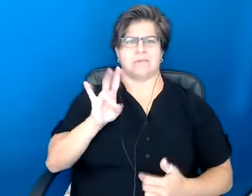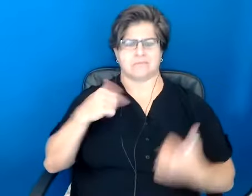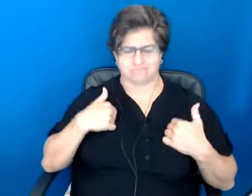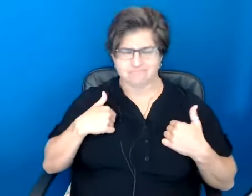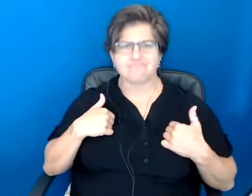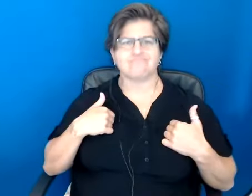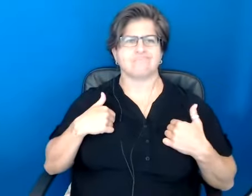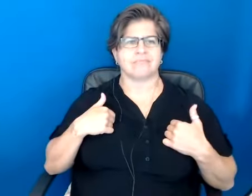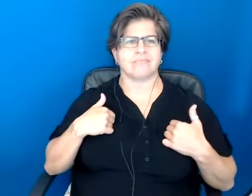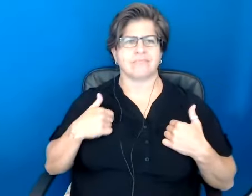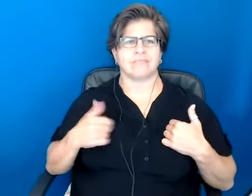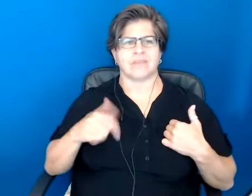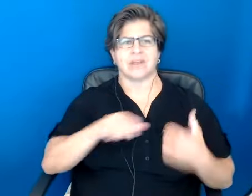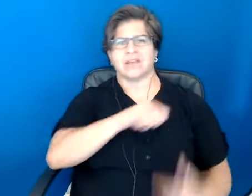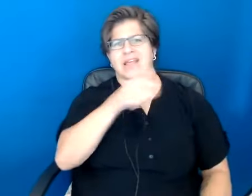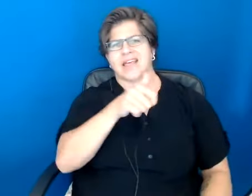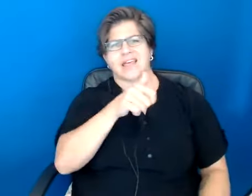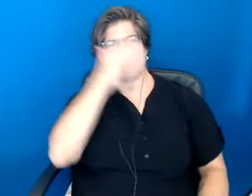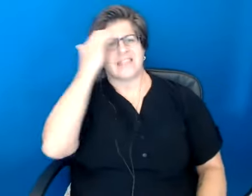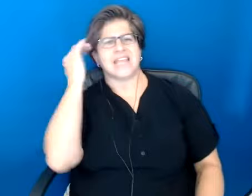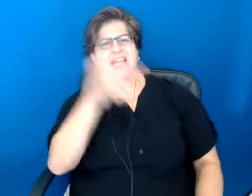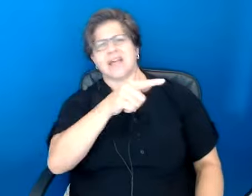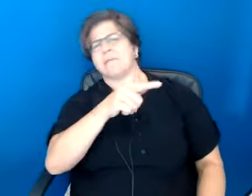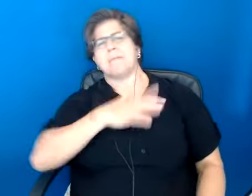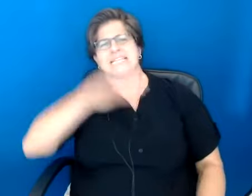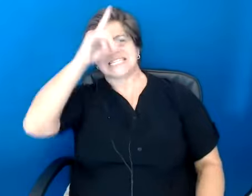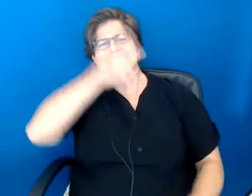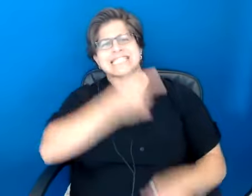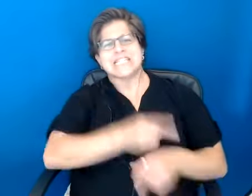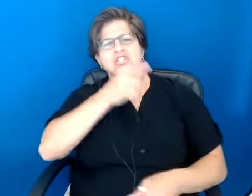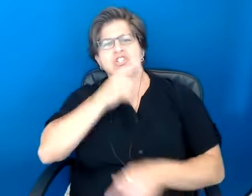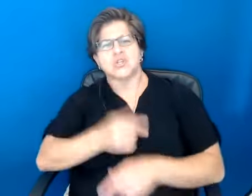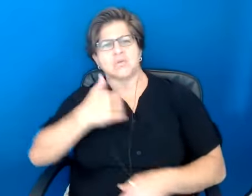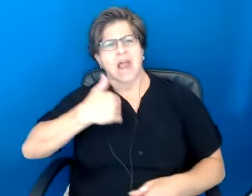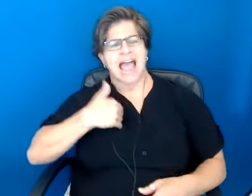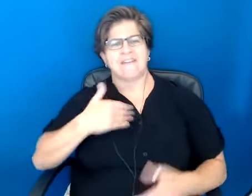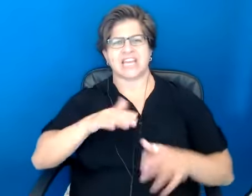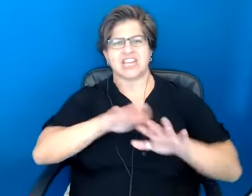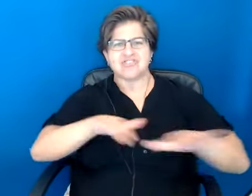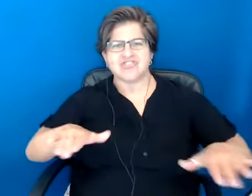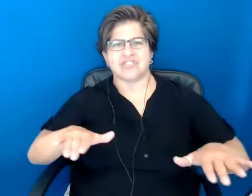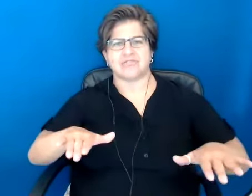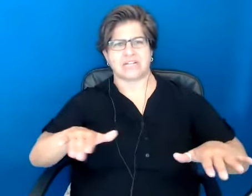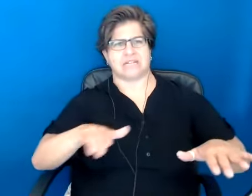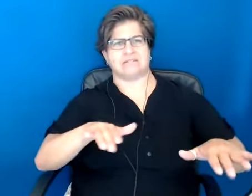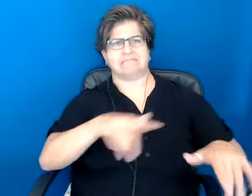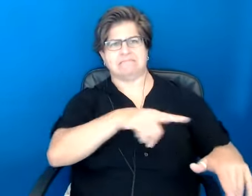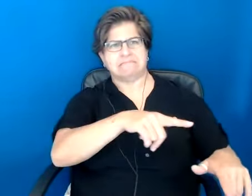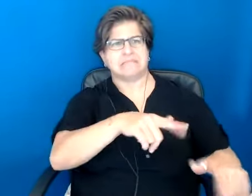pregnant. Well, 9 months later, this baby arrives. Now, I resented with this family because they were all just getting up. I've got sisters that's